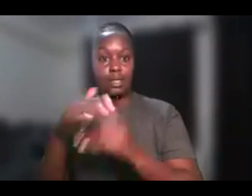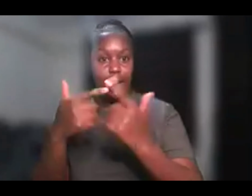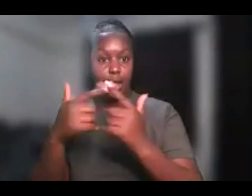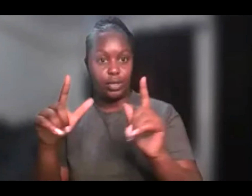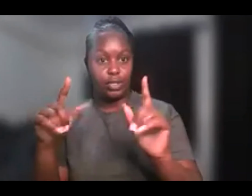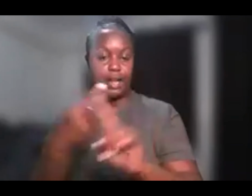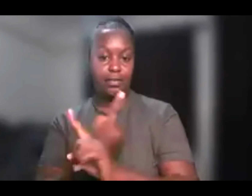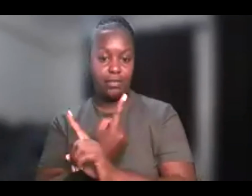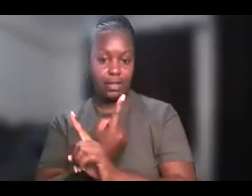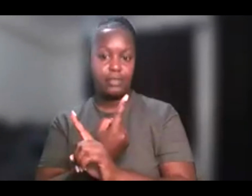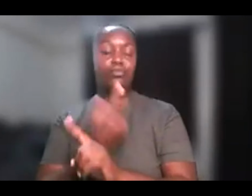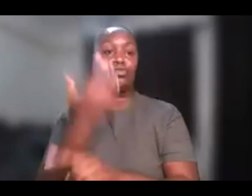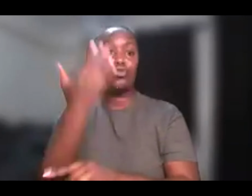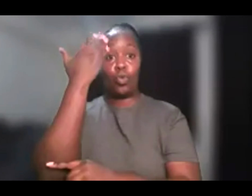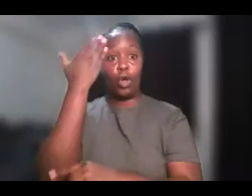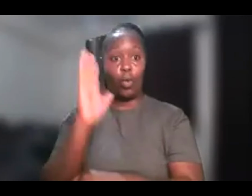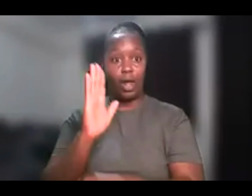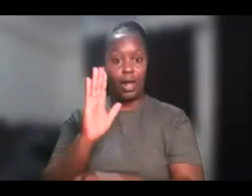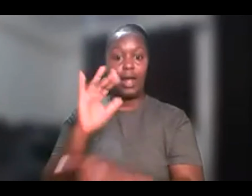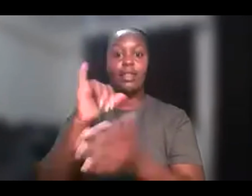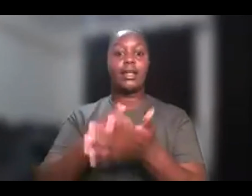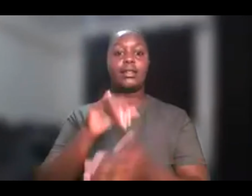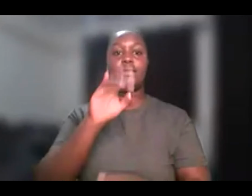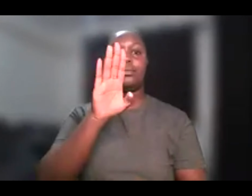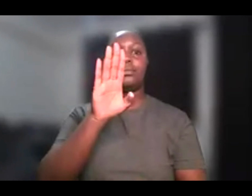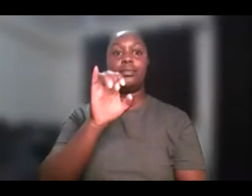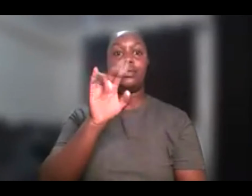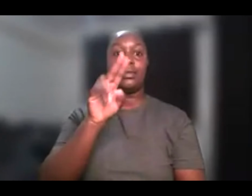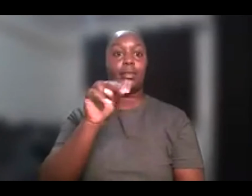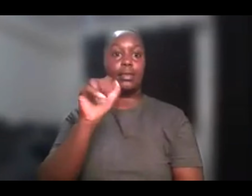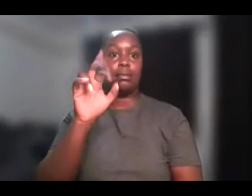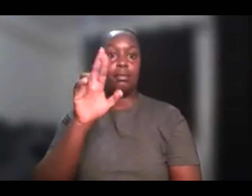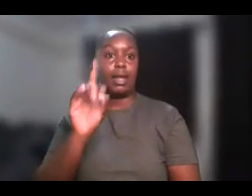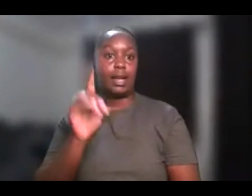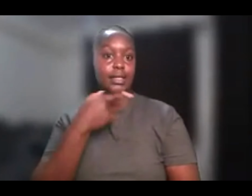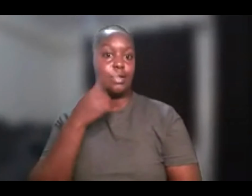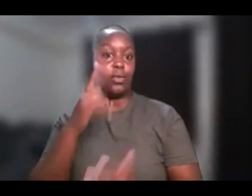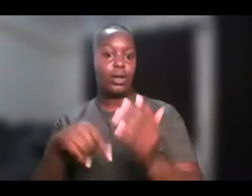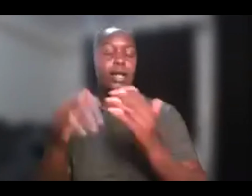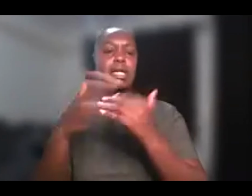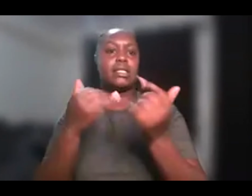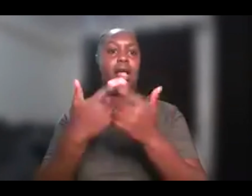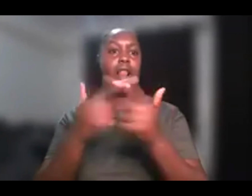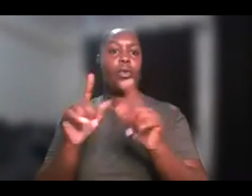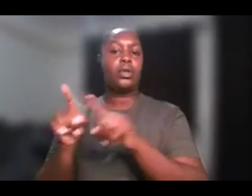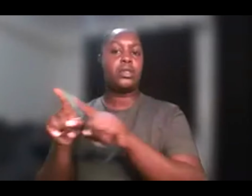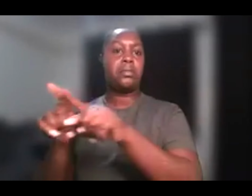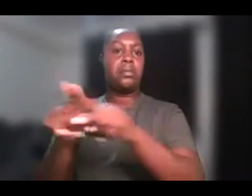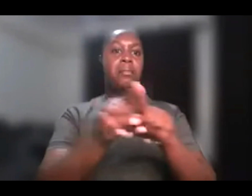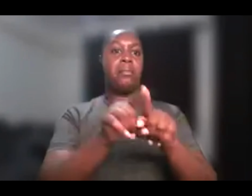as Bernard Chiira said before, sign language are not universal, so they carry culture, region, community, and